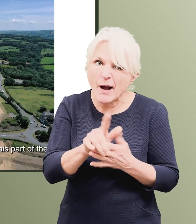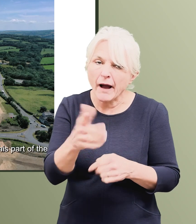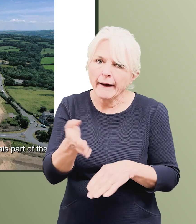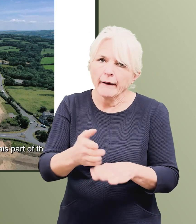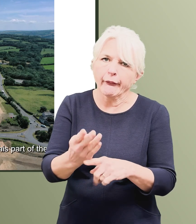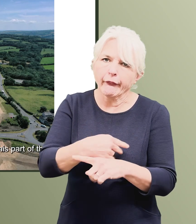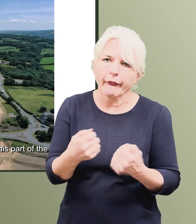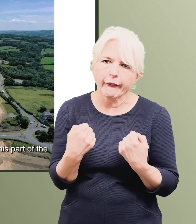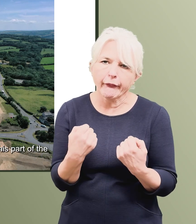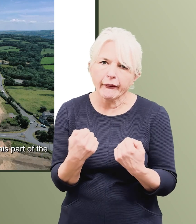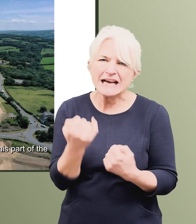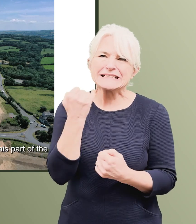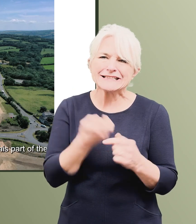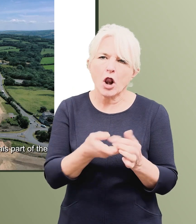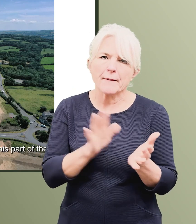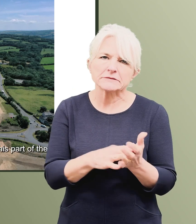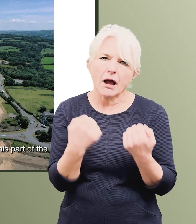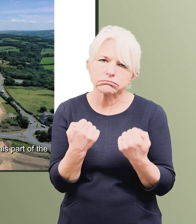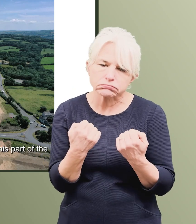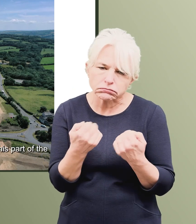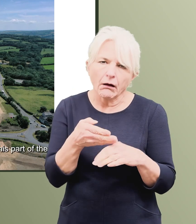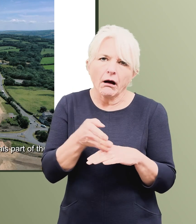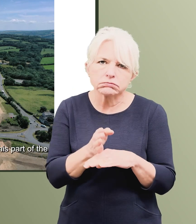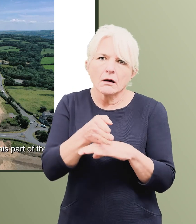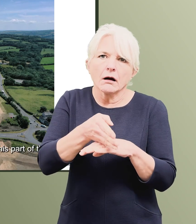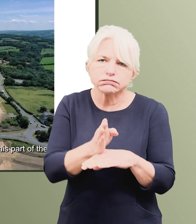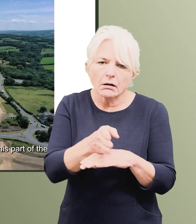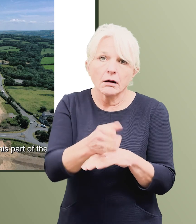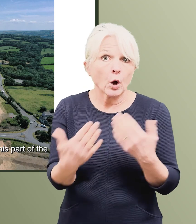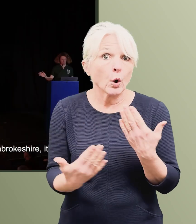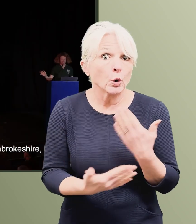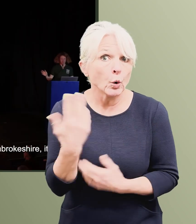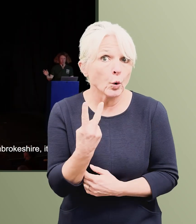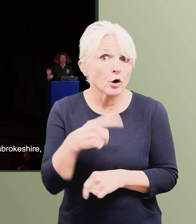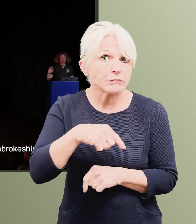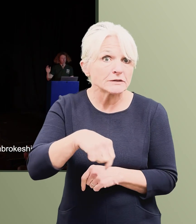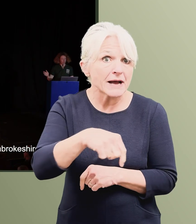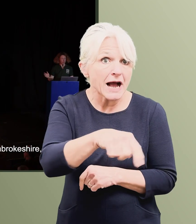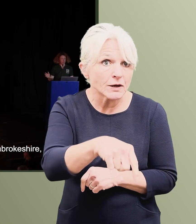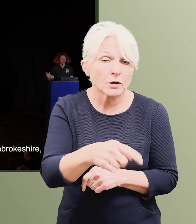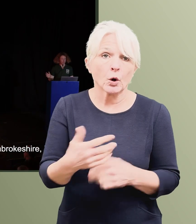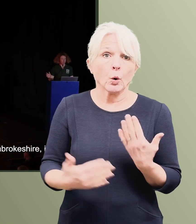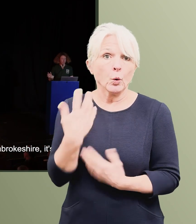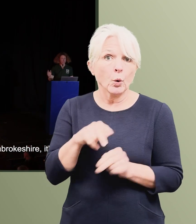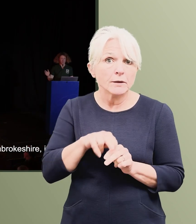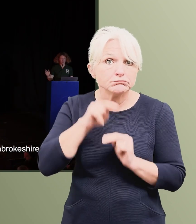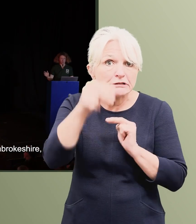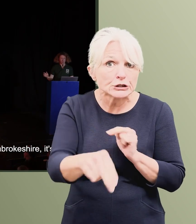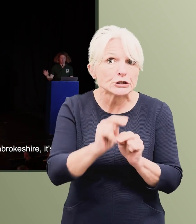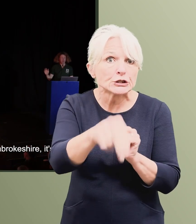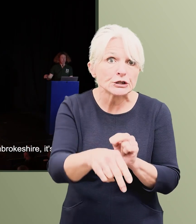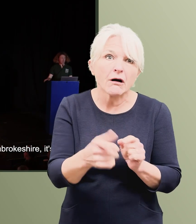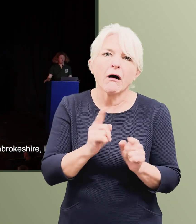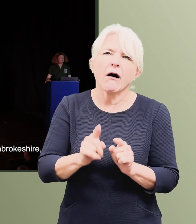enormous infrastructure scheme. So for this part of the world, this is an enormous scheme. For other parts of the UK, it